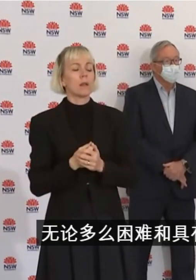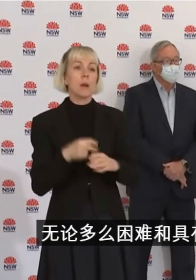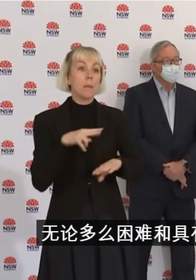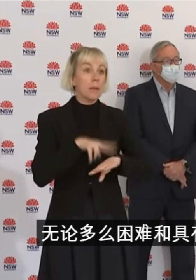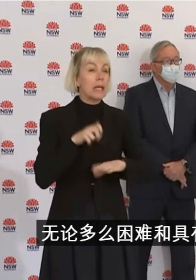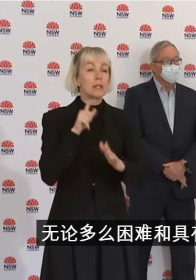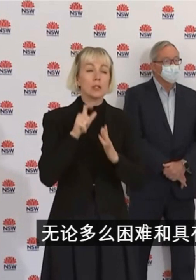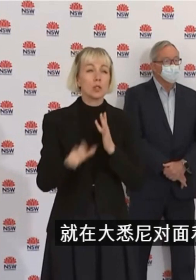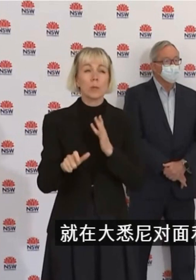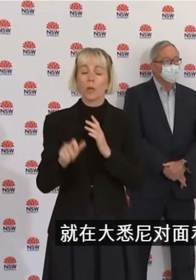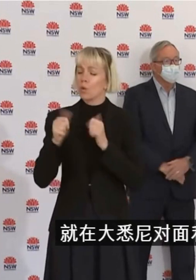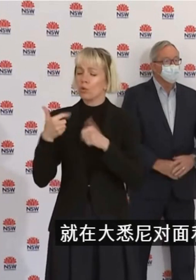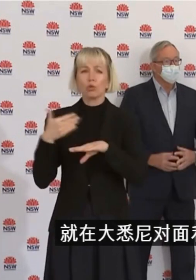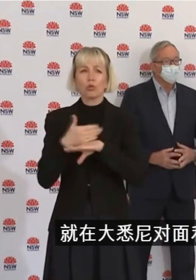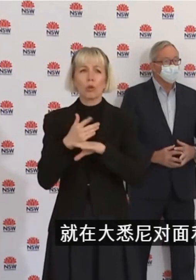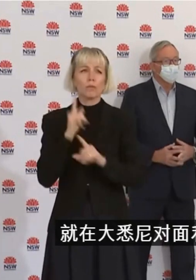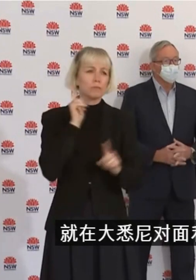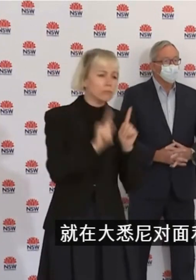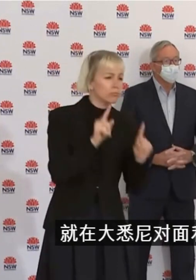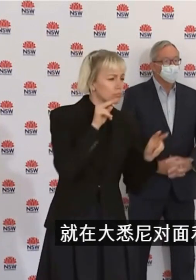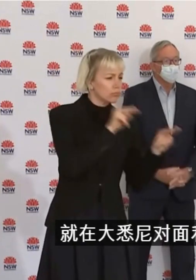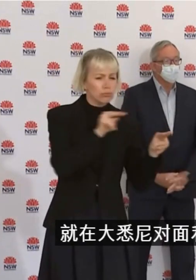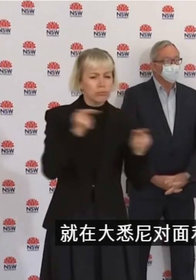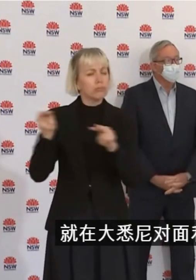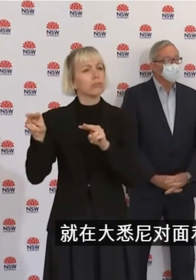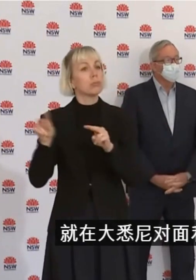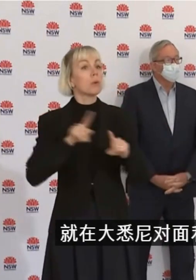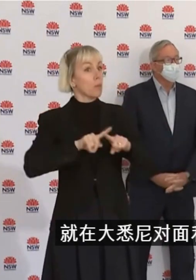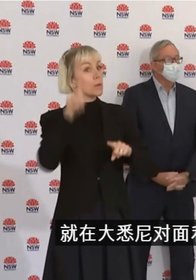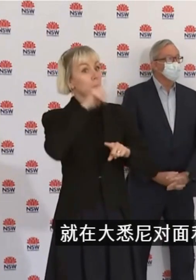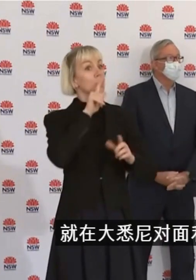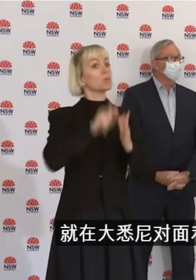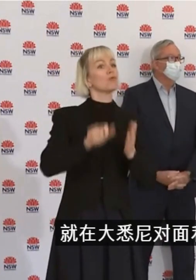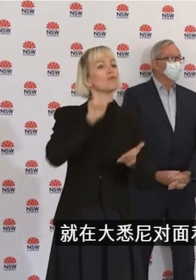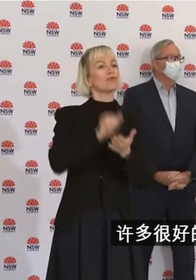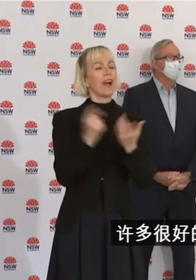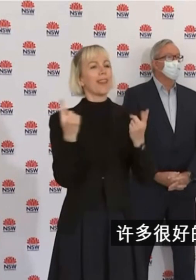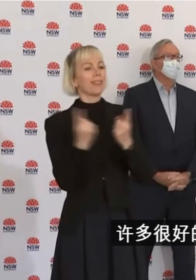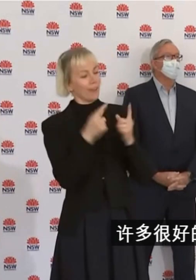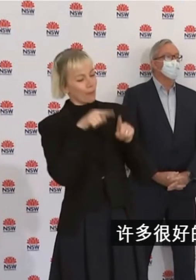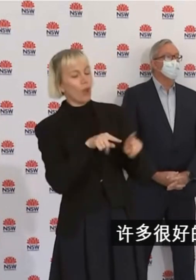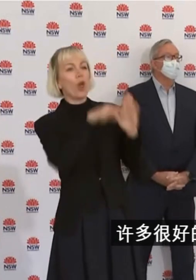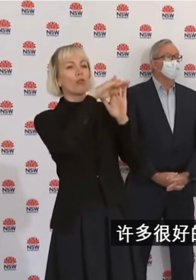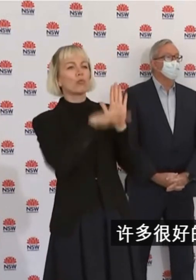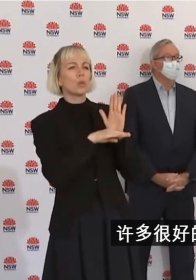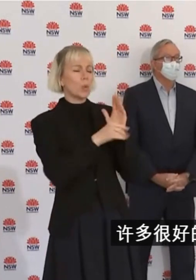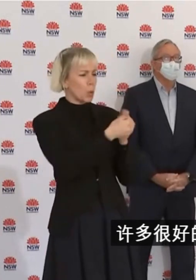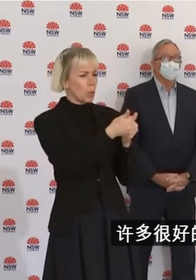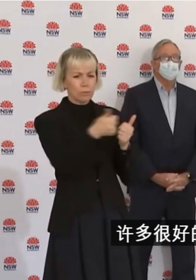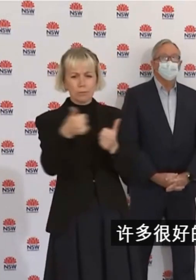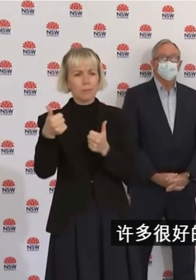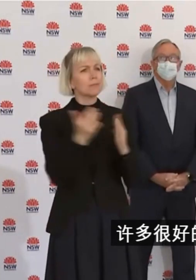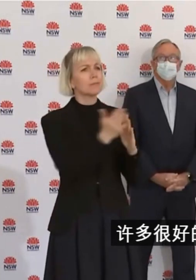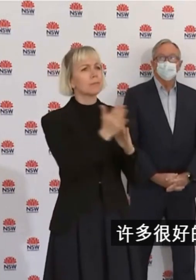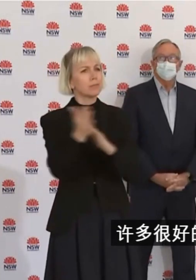doing the right thing. Right across Greater Sydney and in regional New South Wales, there are so many good examples of